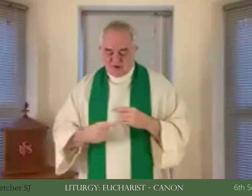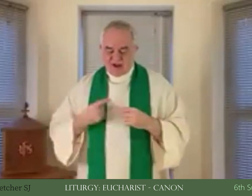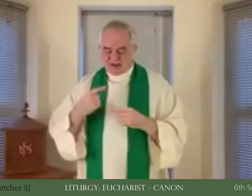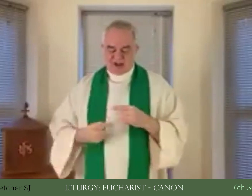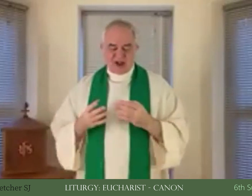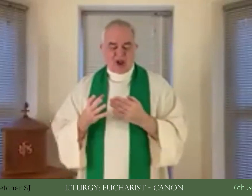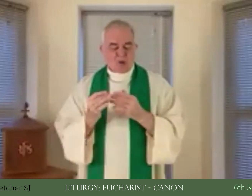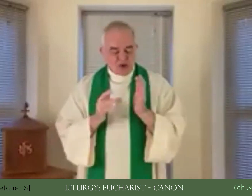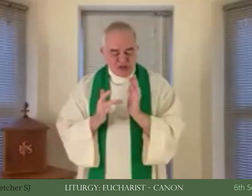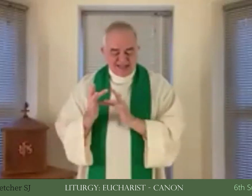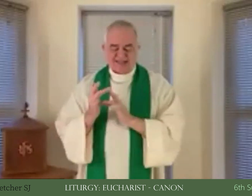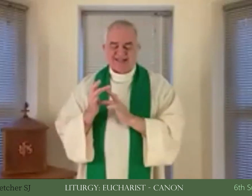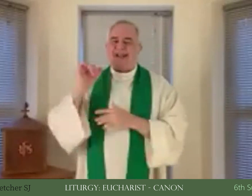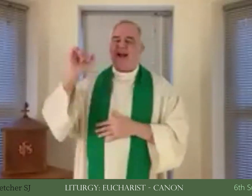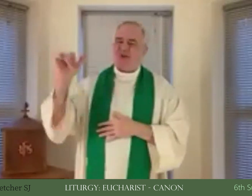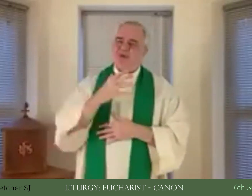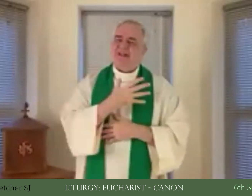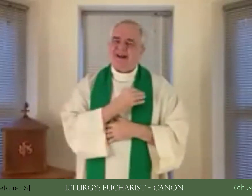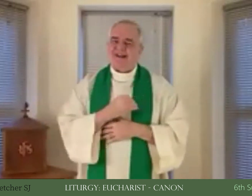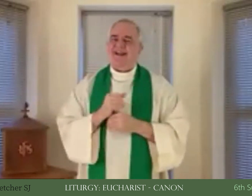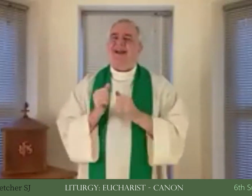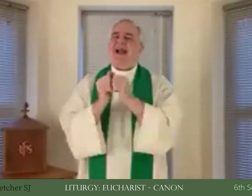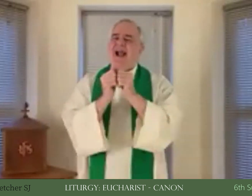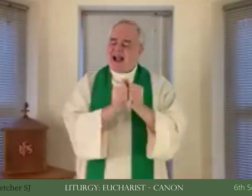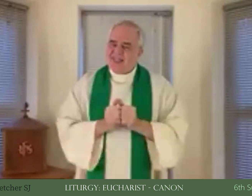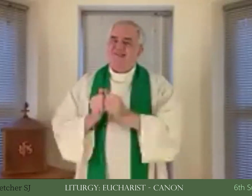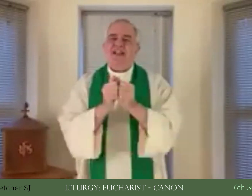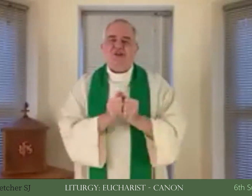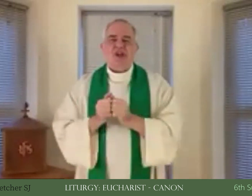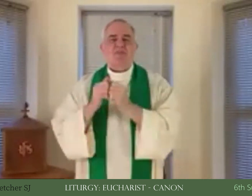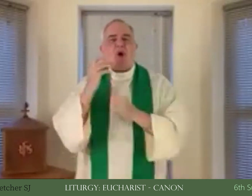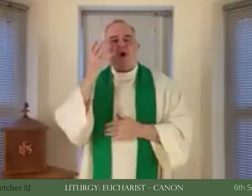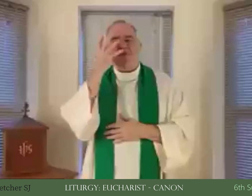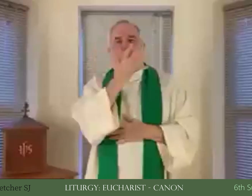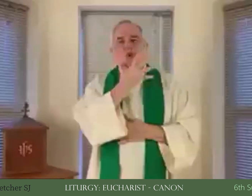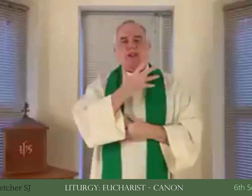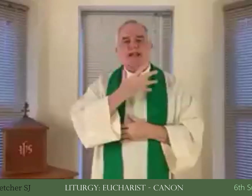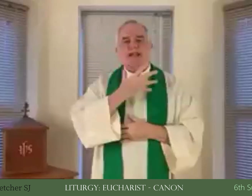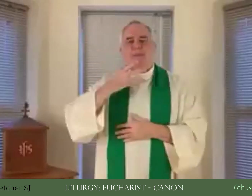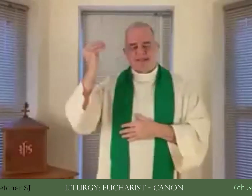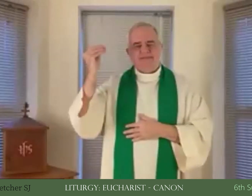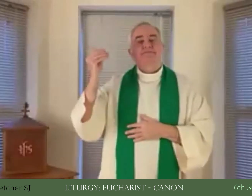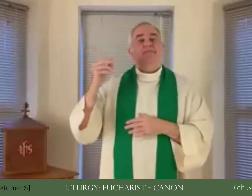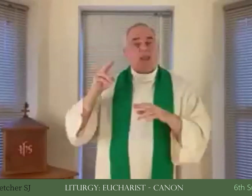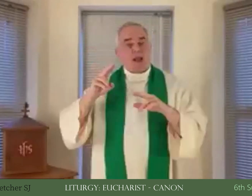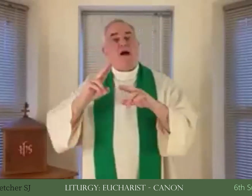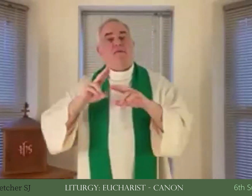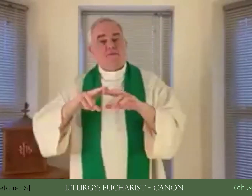forever, through Jesus, your Son, and the fellowship of the Holy Spirit.